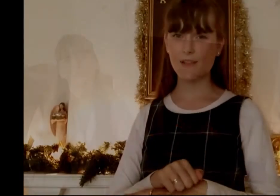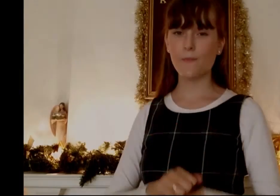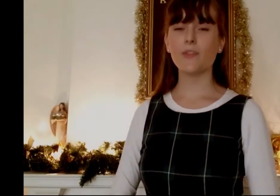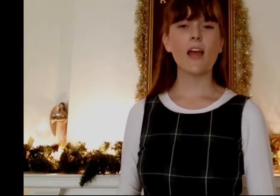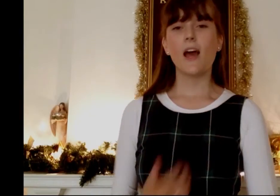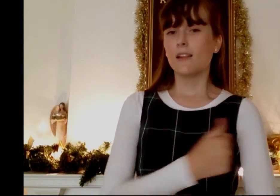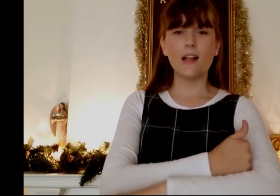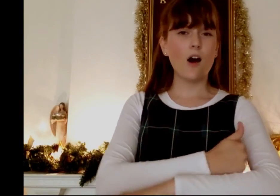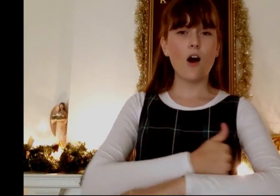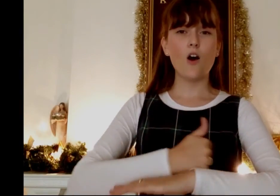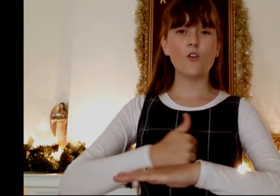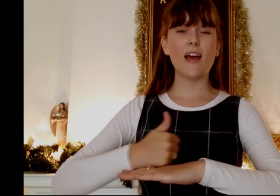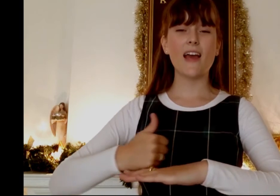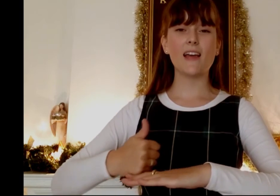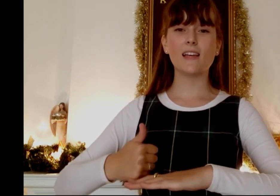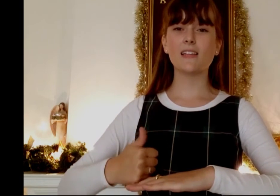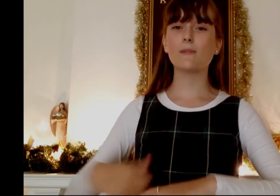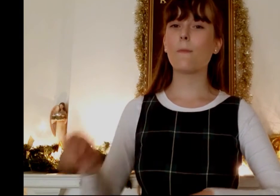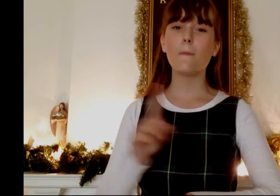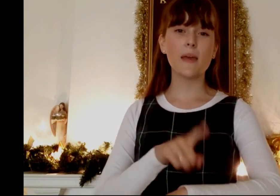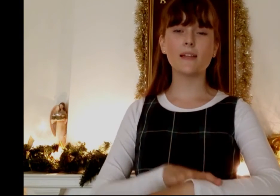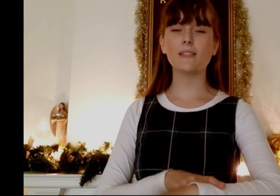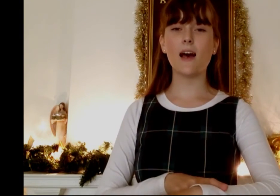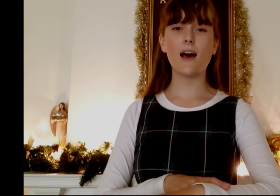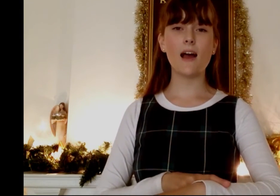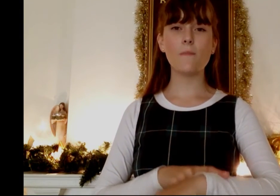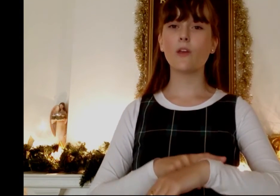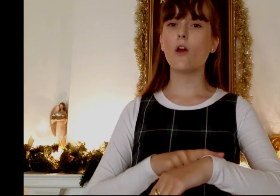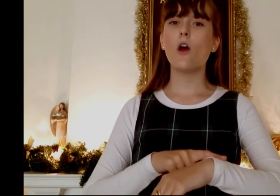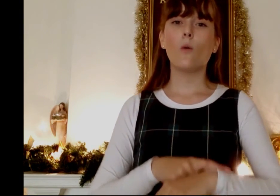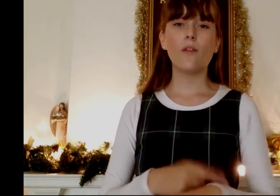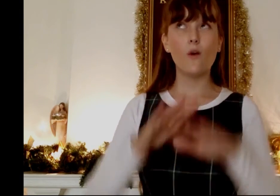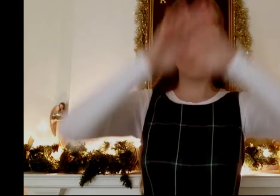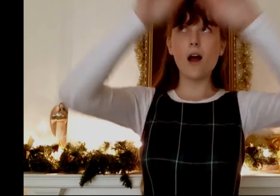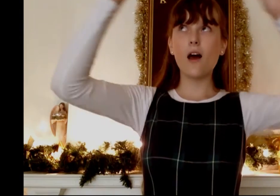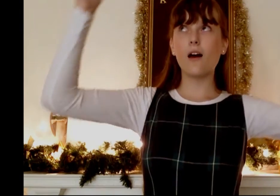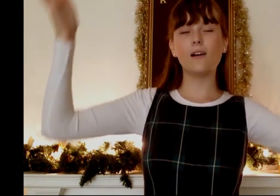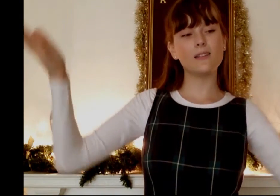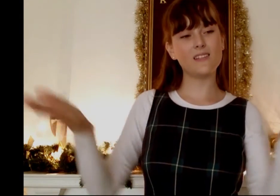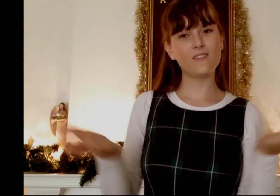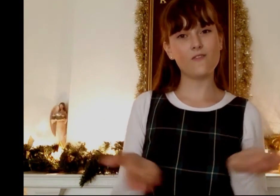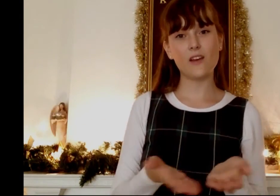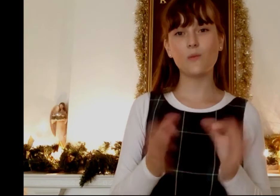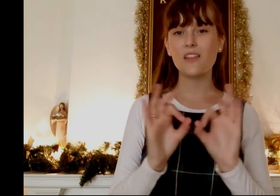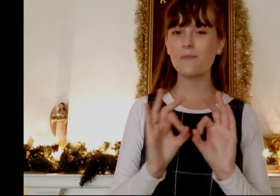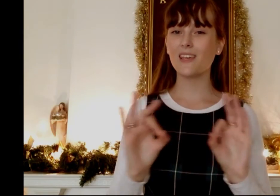There'll always be a time when the world is filled with